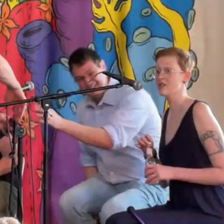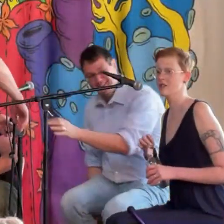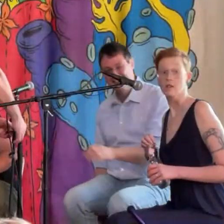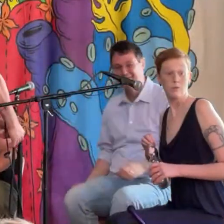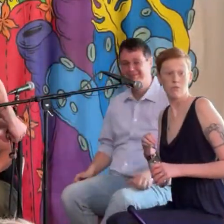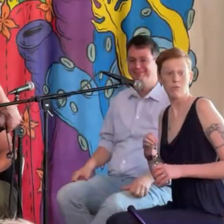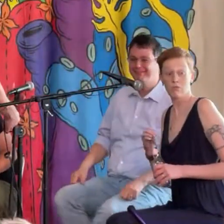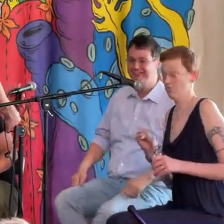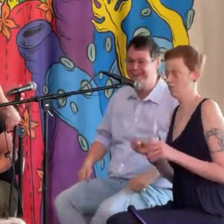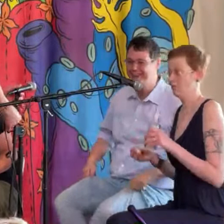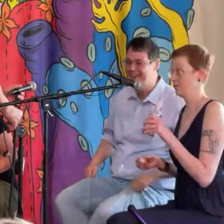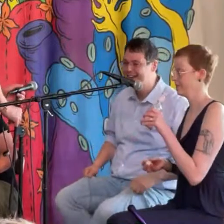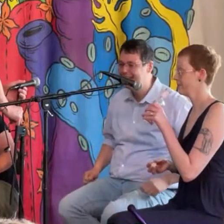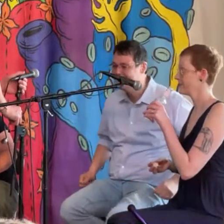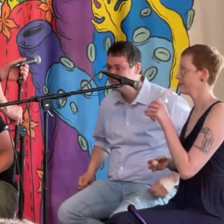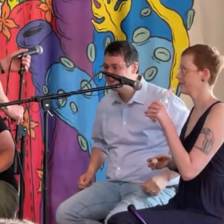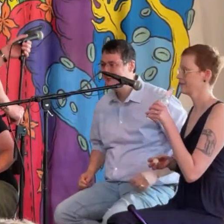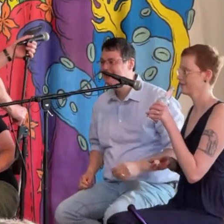Confessions.